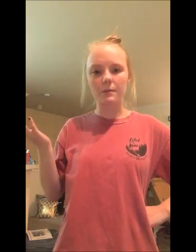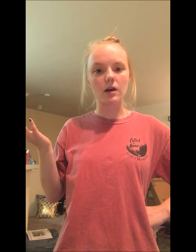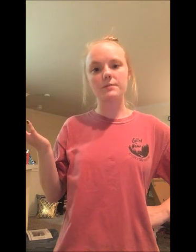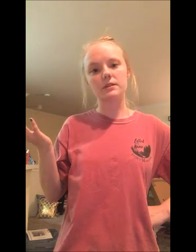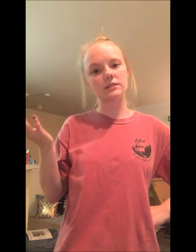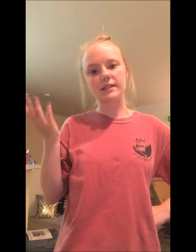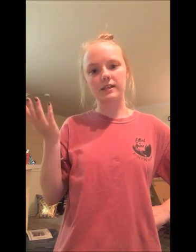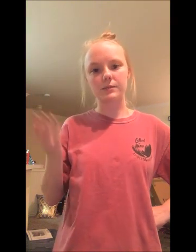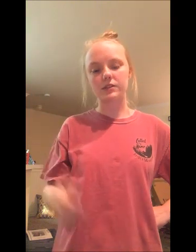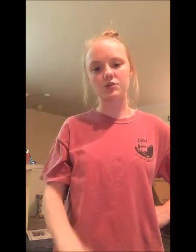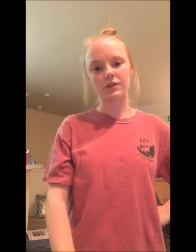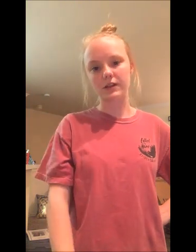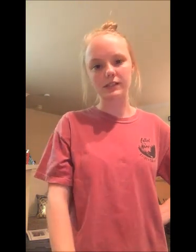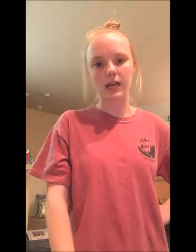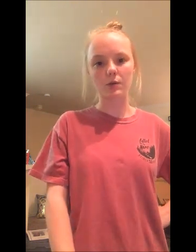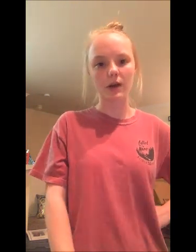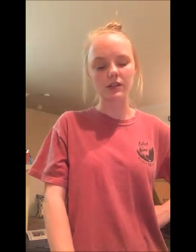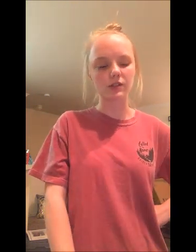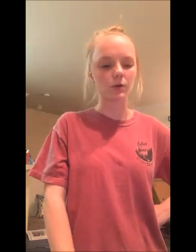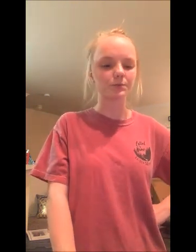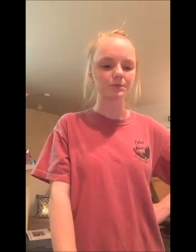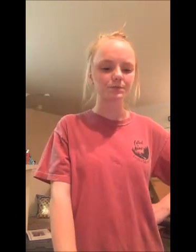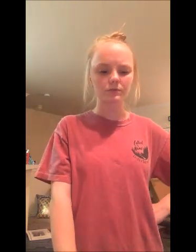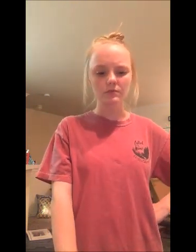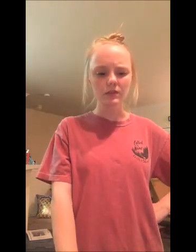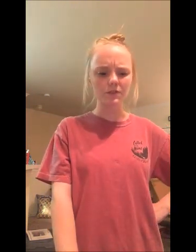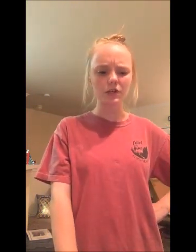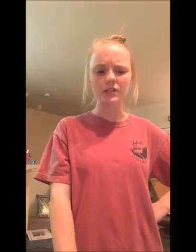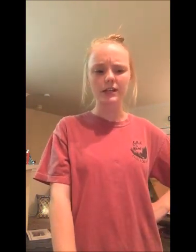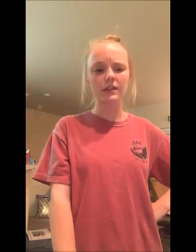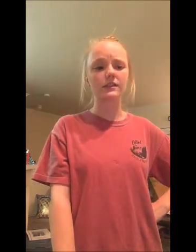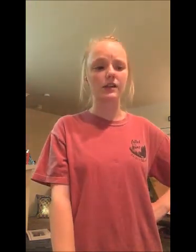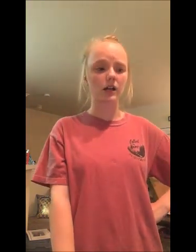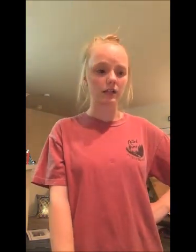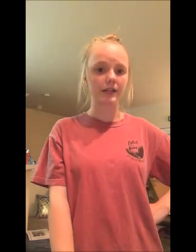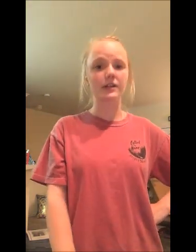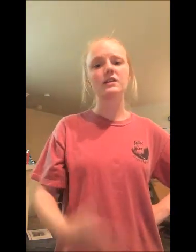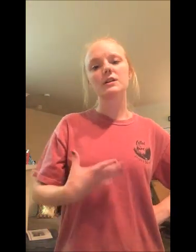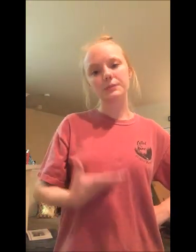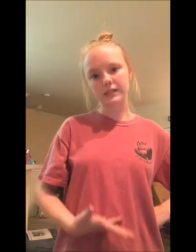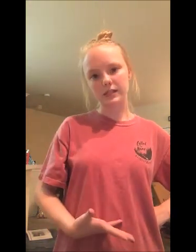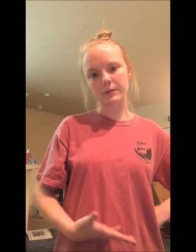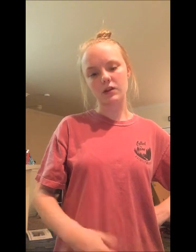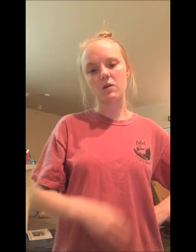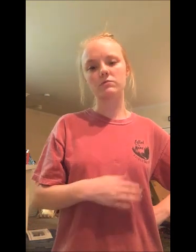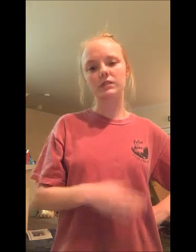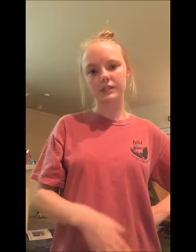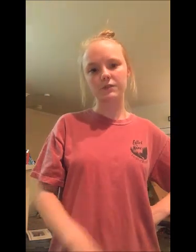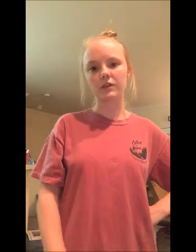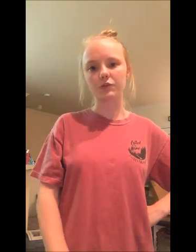I'm a text message or a FaceTime away. So if there's anything that's not clear, please let me know. This is fun for